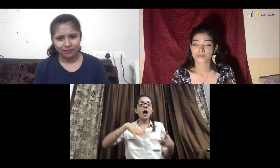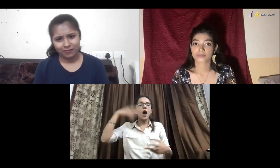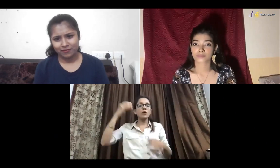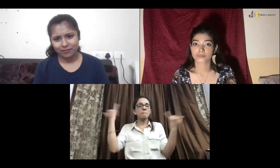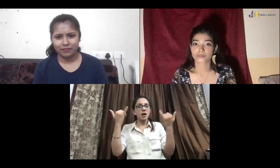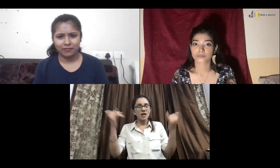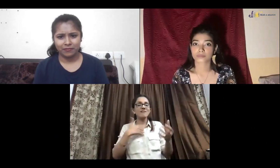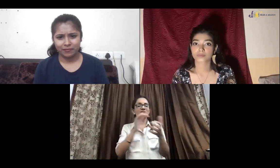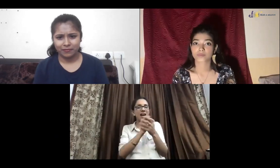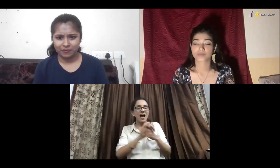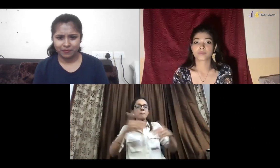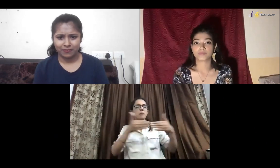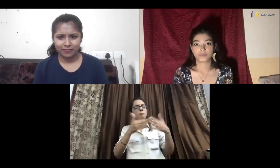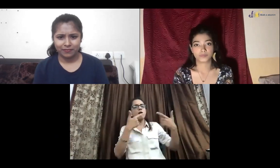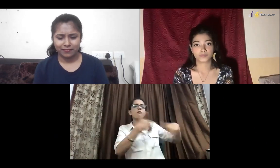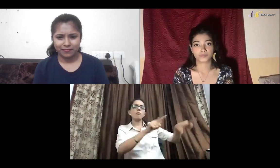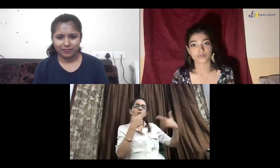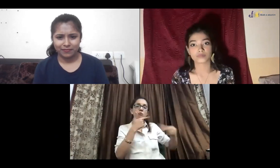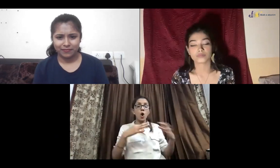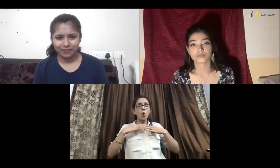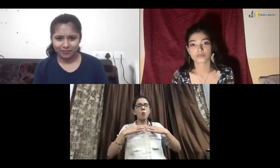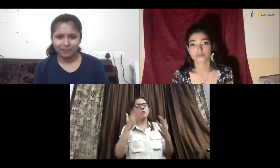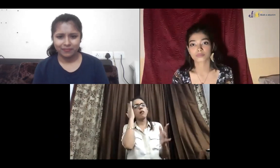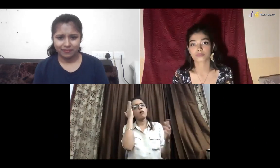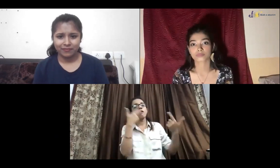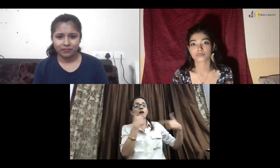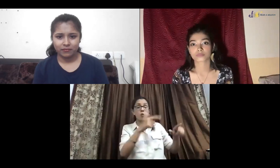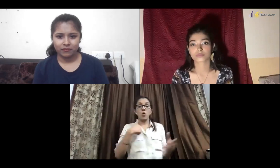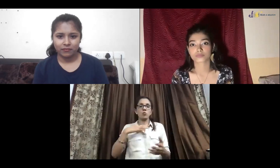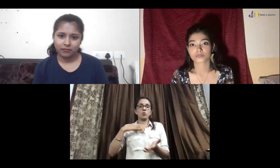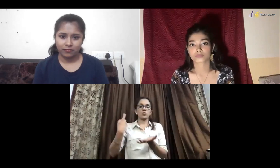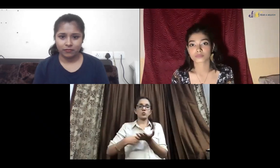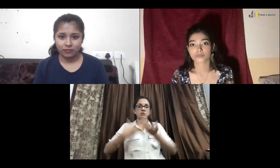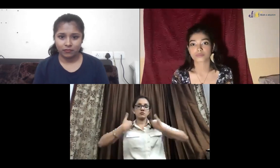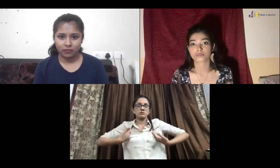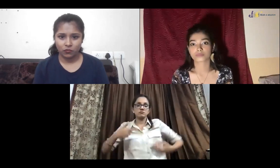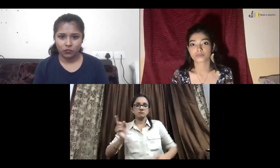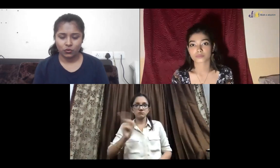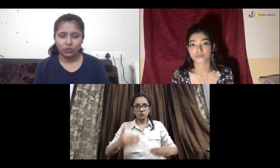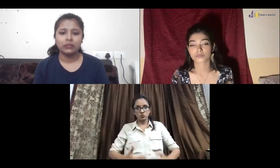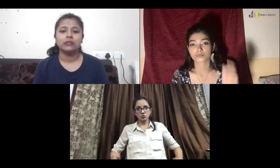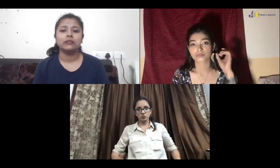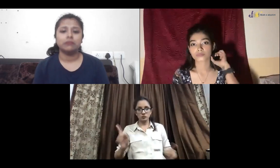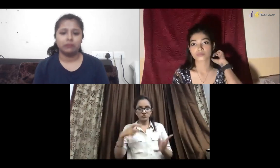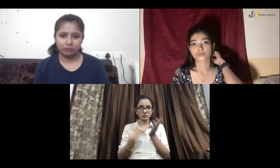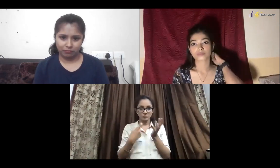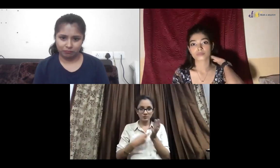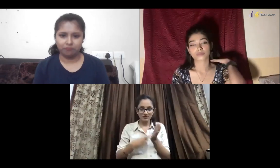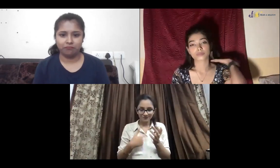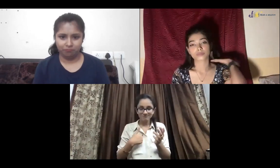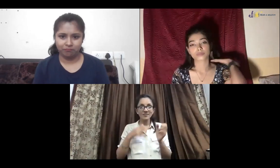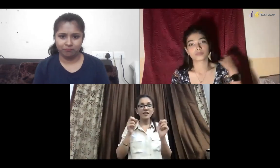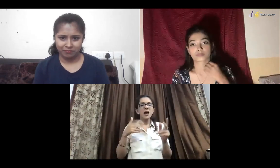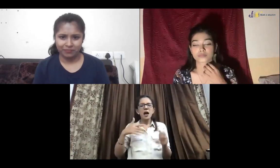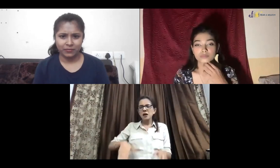have to stay at home. So my cousin was allowed to meet friends and do cycling and all, but